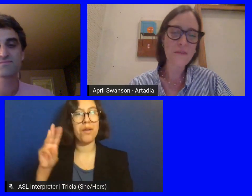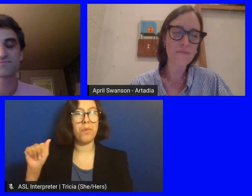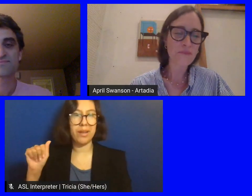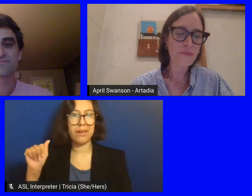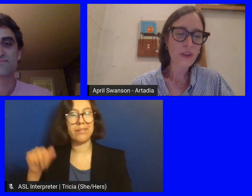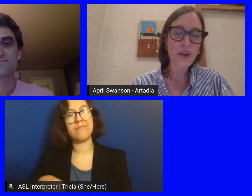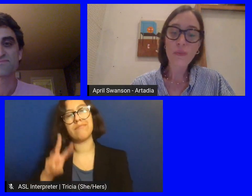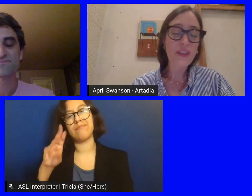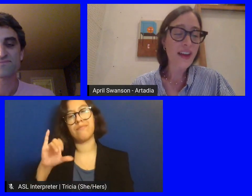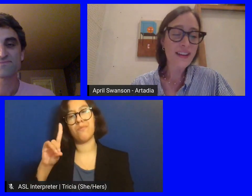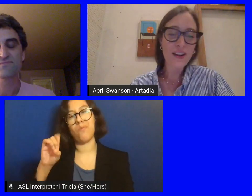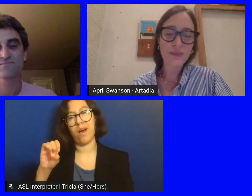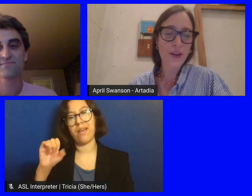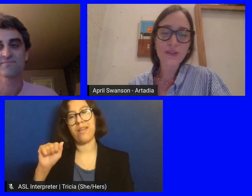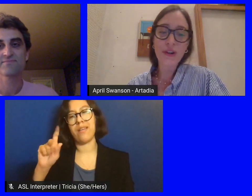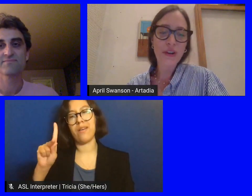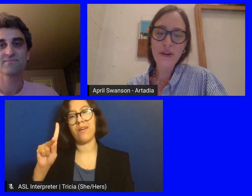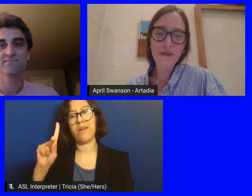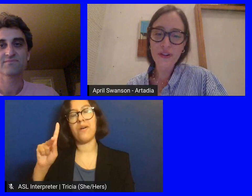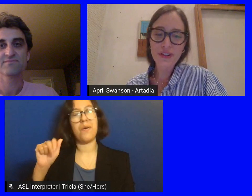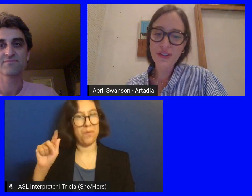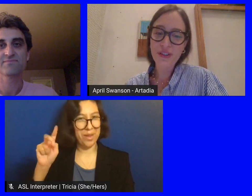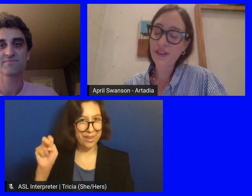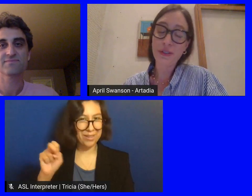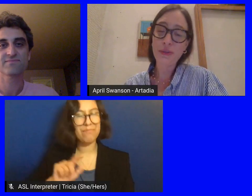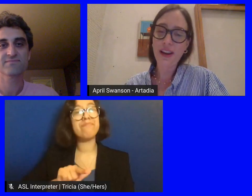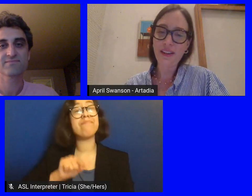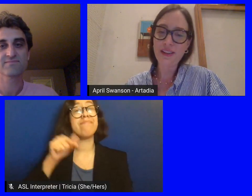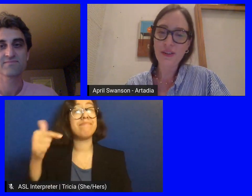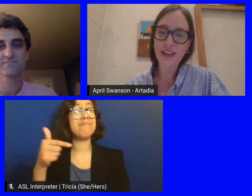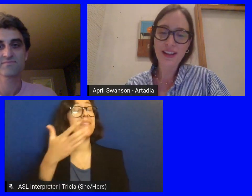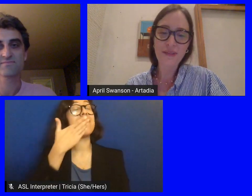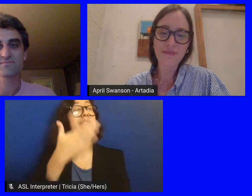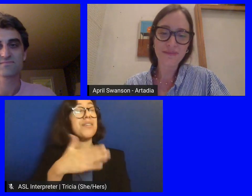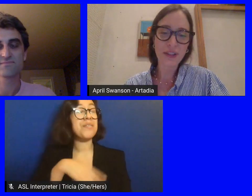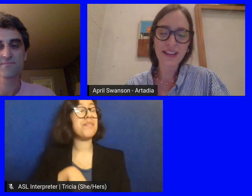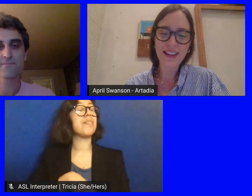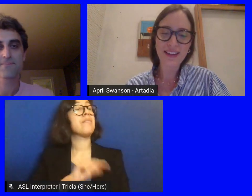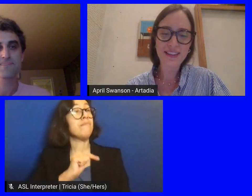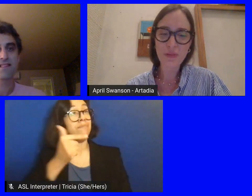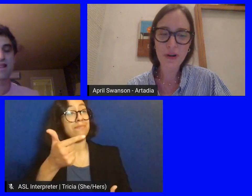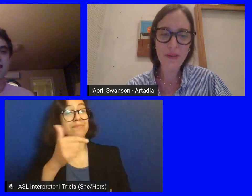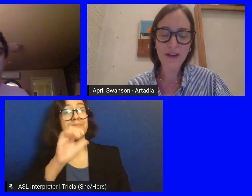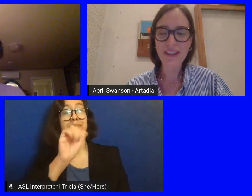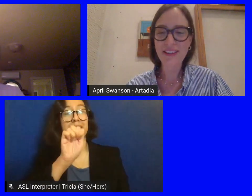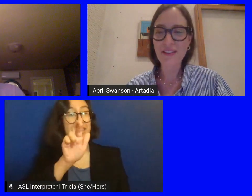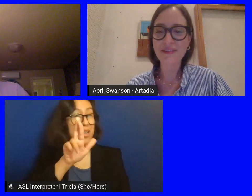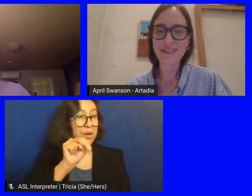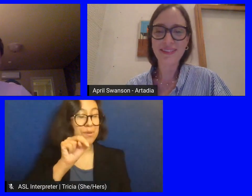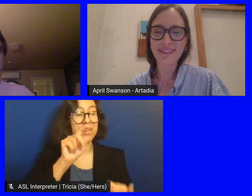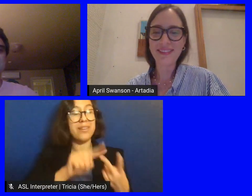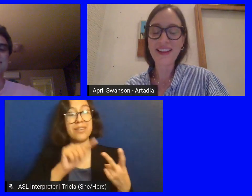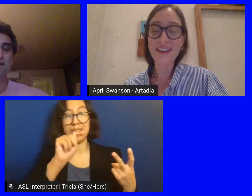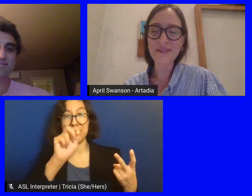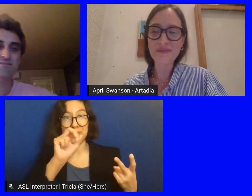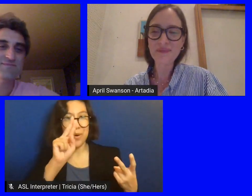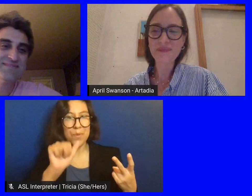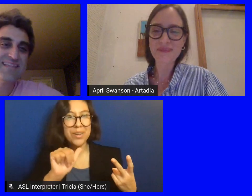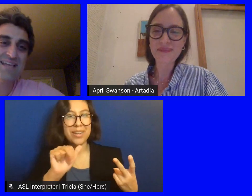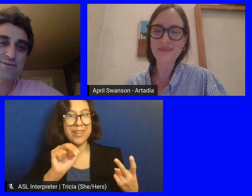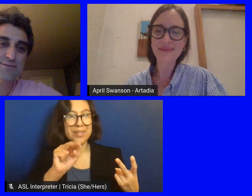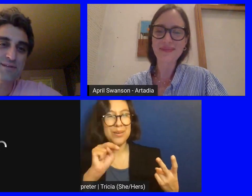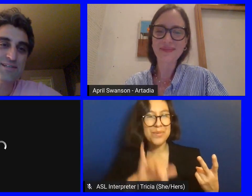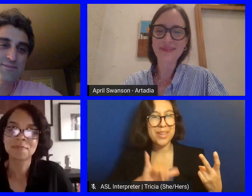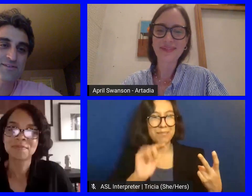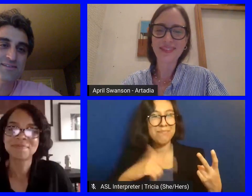amazing. With that, I'll turn it over to you, Karen and Tony. I'm really excited to hear more about it. So thank you.